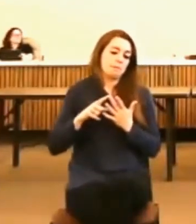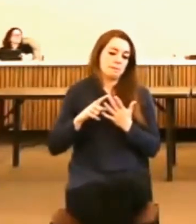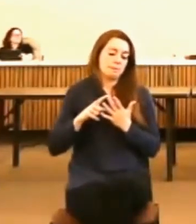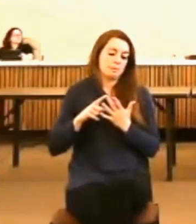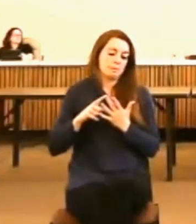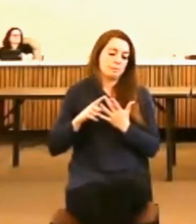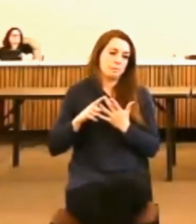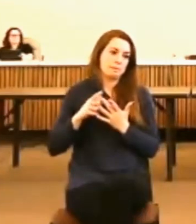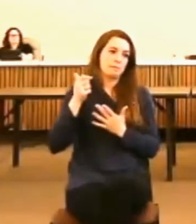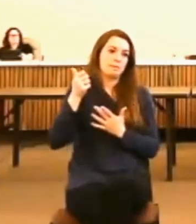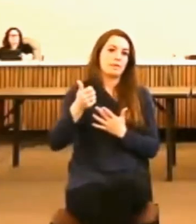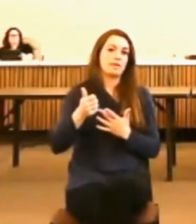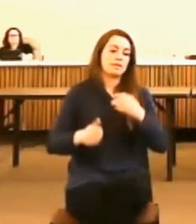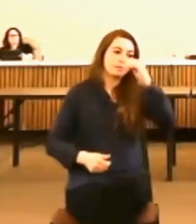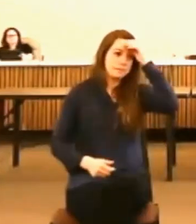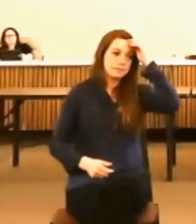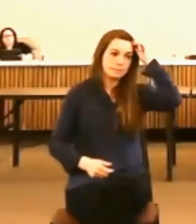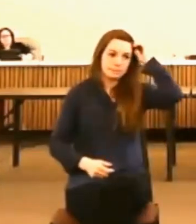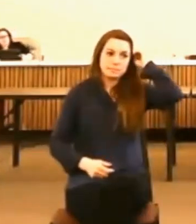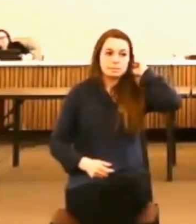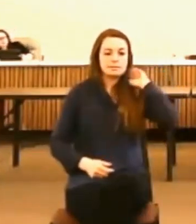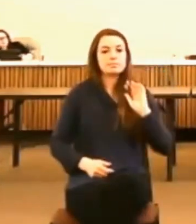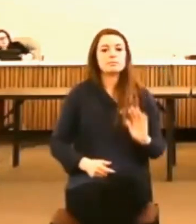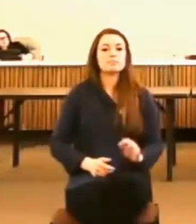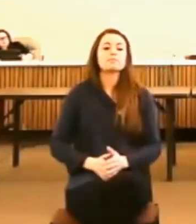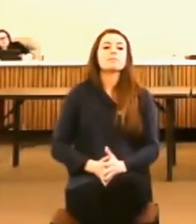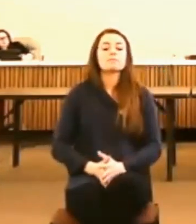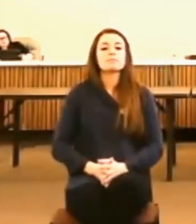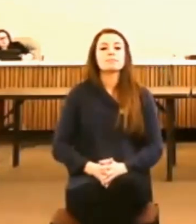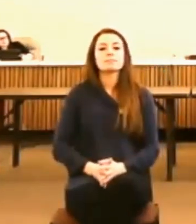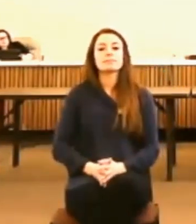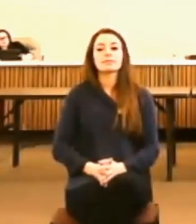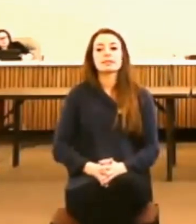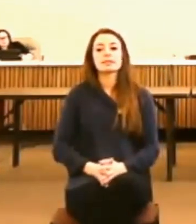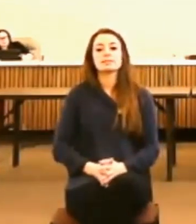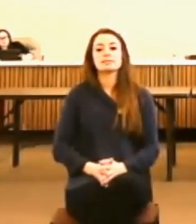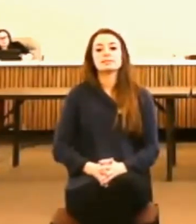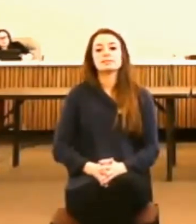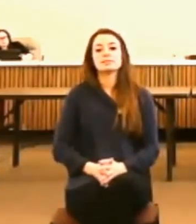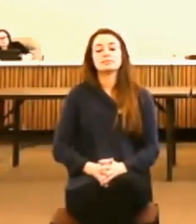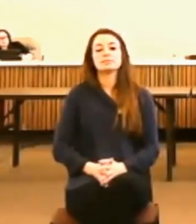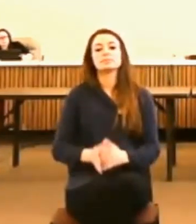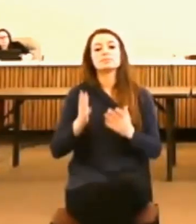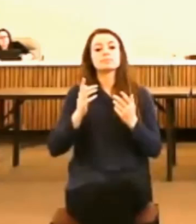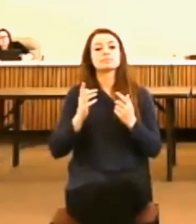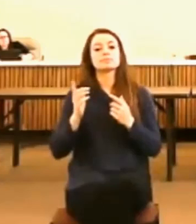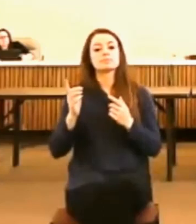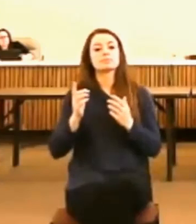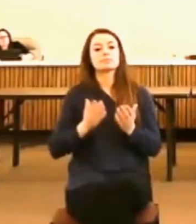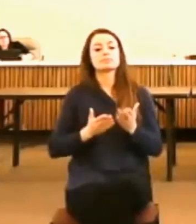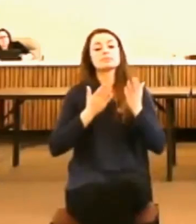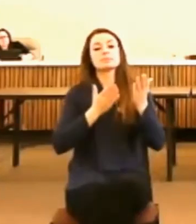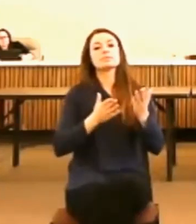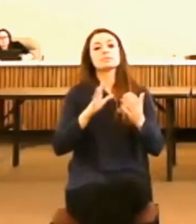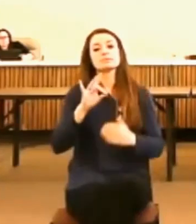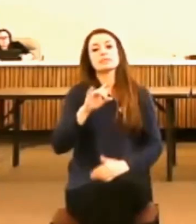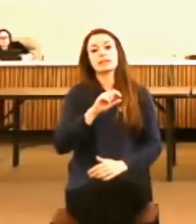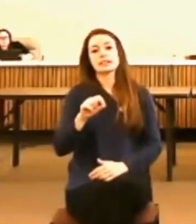there are species that have adapted to live in such an environment. As with other